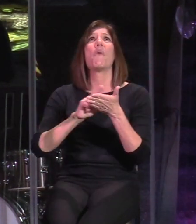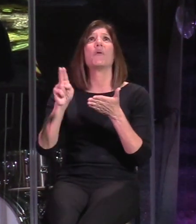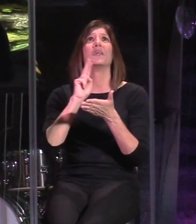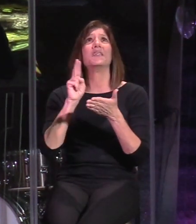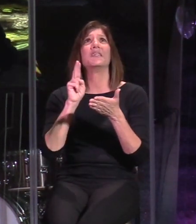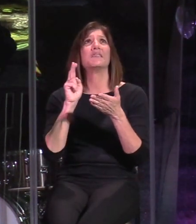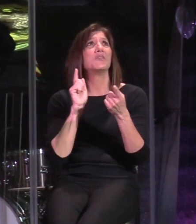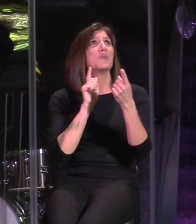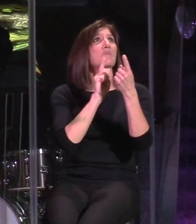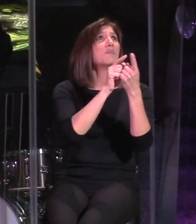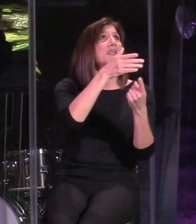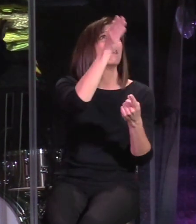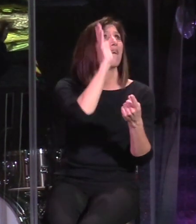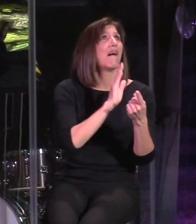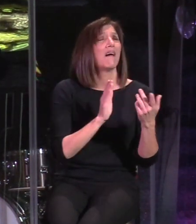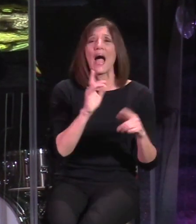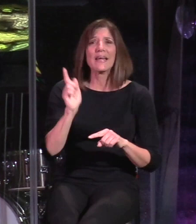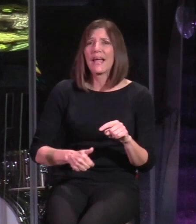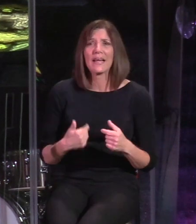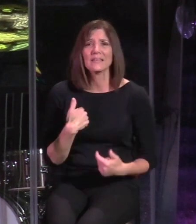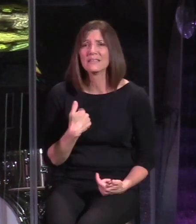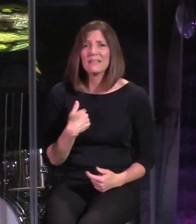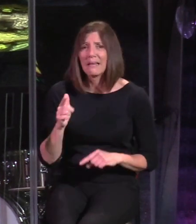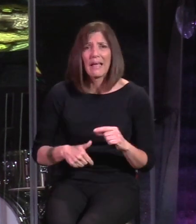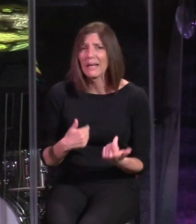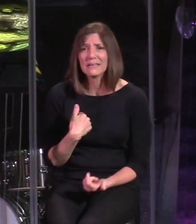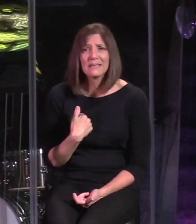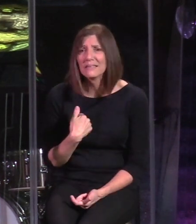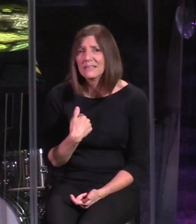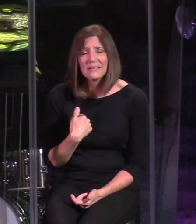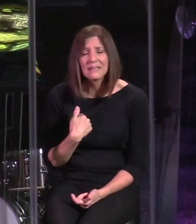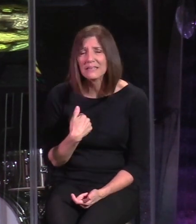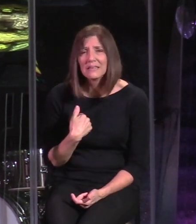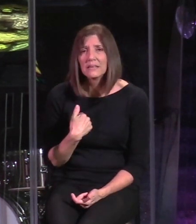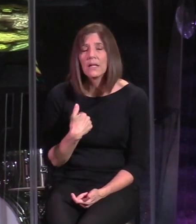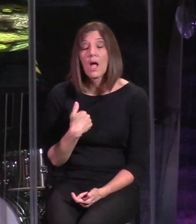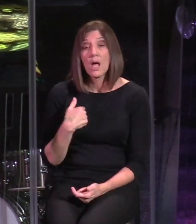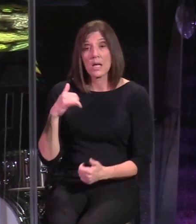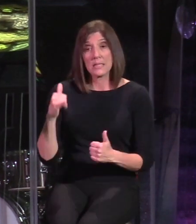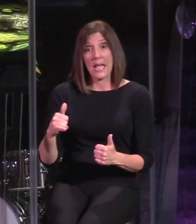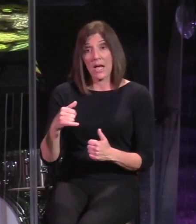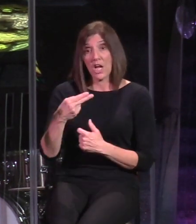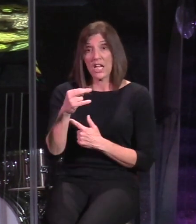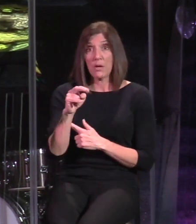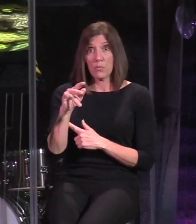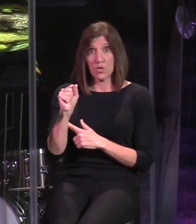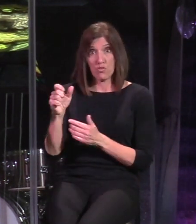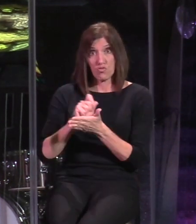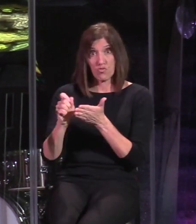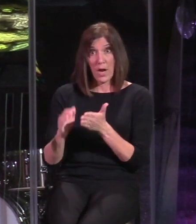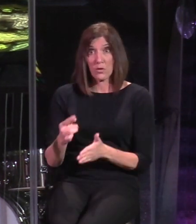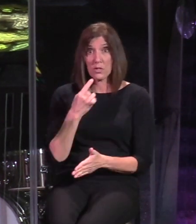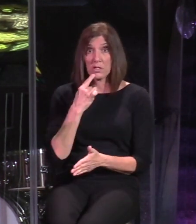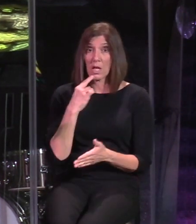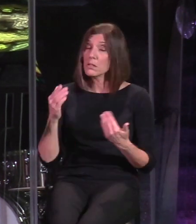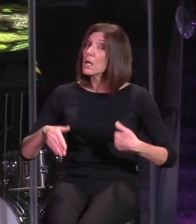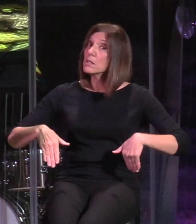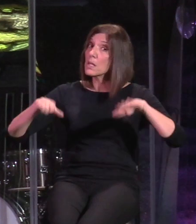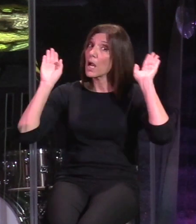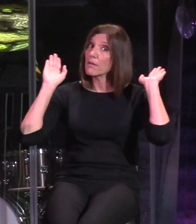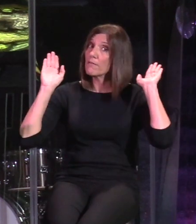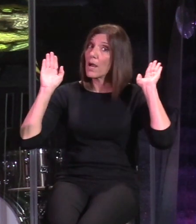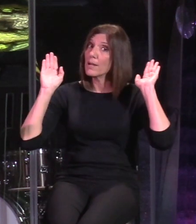me in order to be in God's presence. And the writer of Hebrews says their sacrifices could